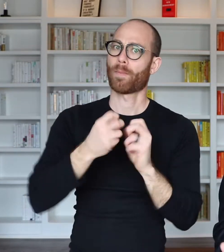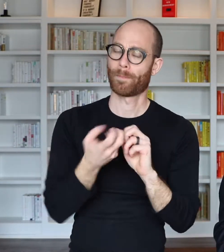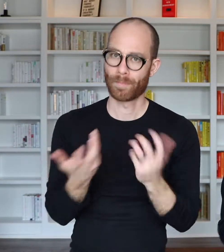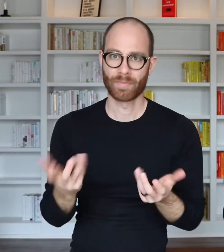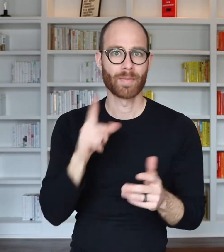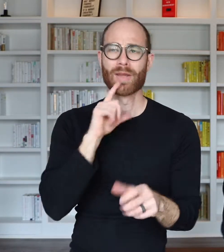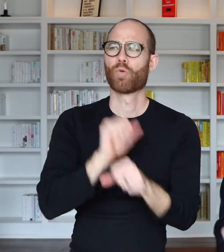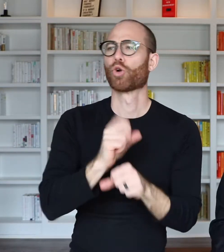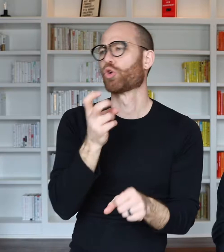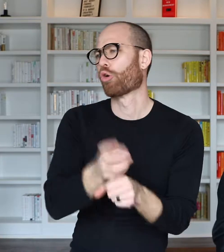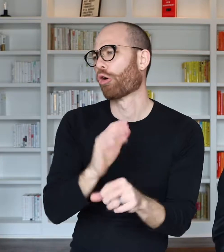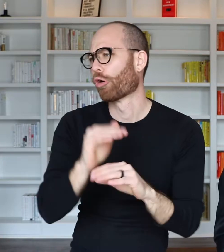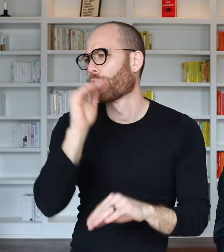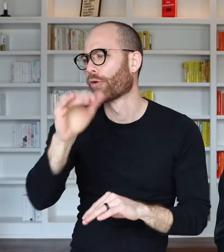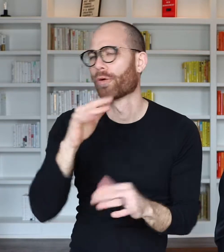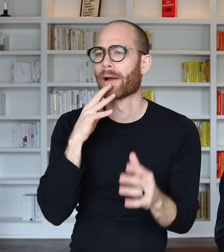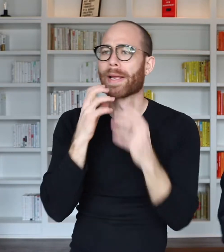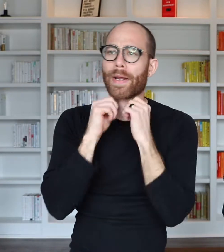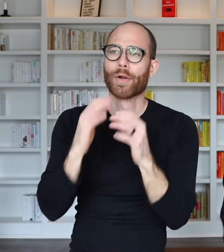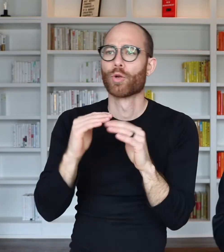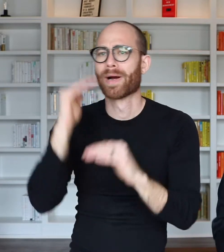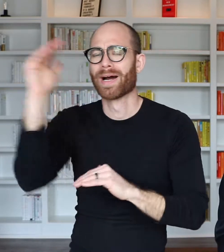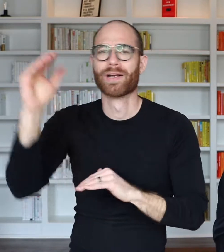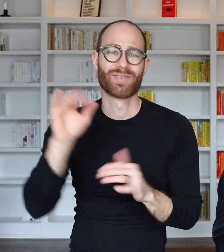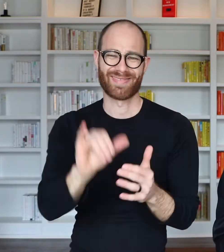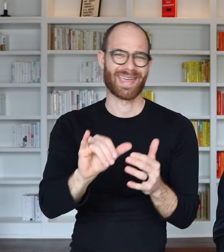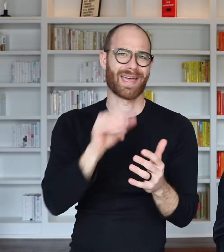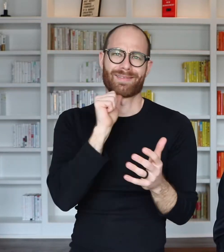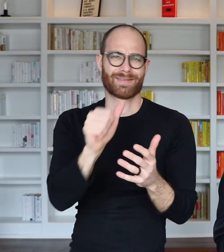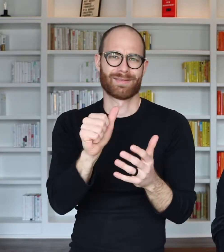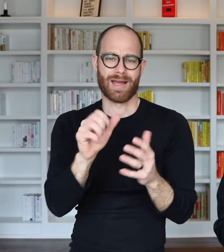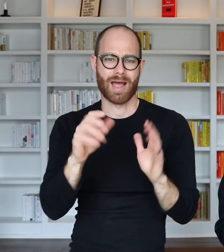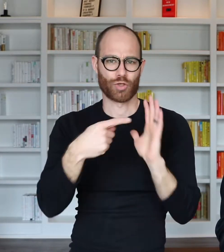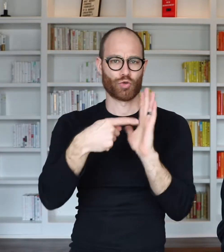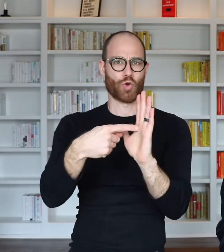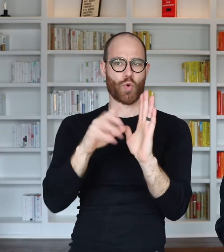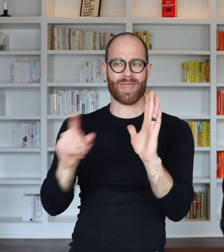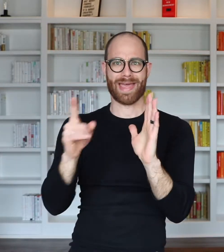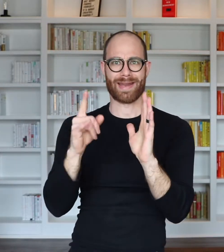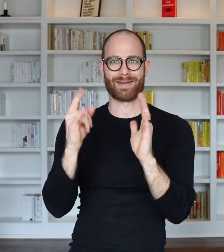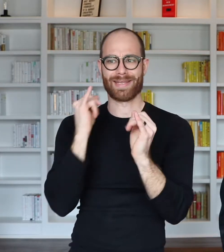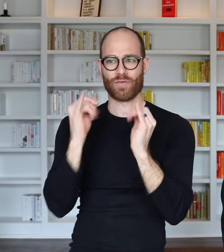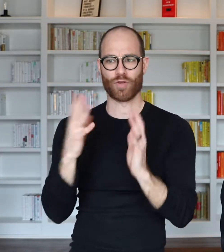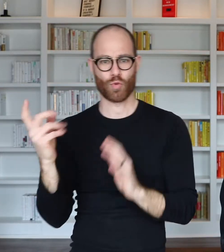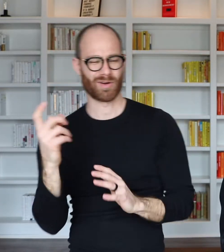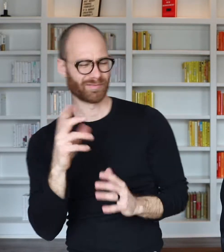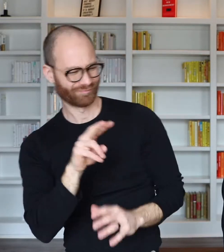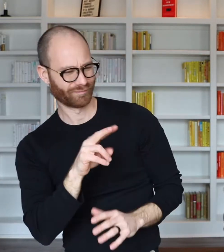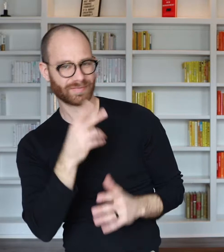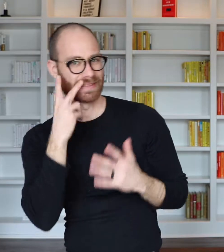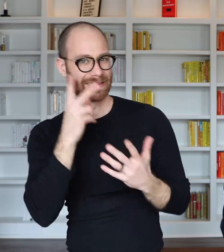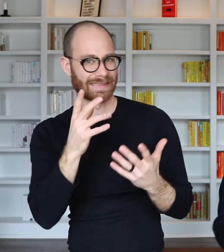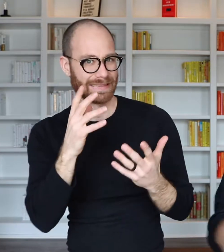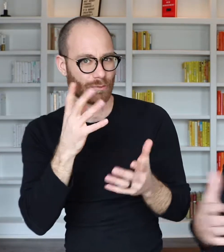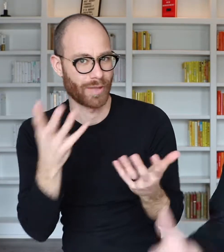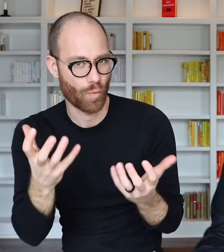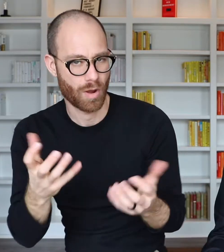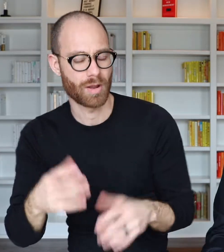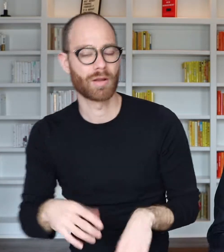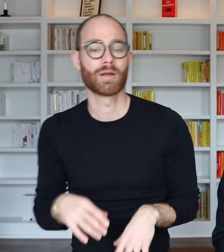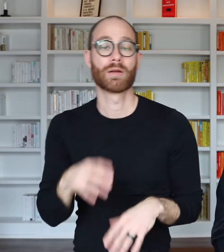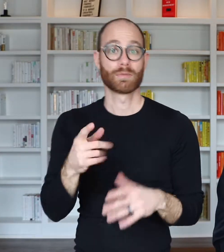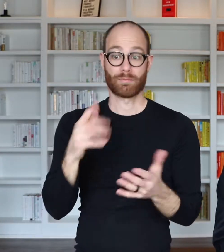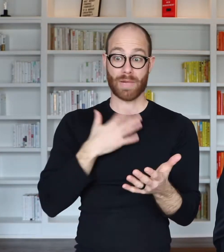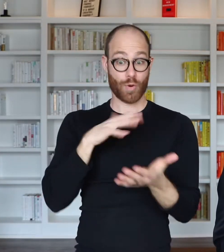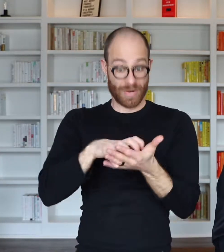or you care too much or one of the strengths into weaknesses thing, none of that comes through. But if you say, here's my weakness, but I have